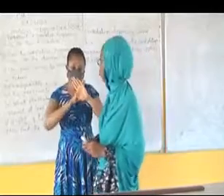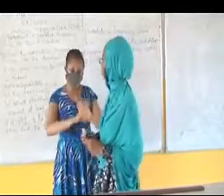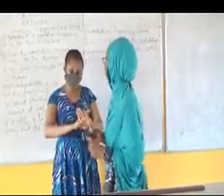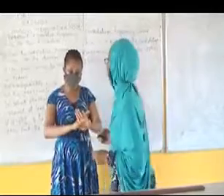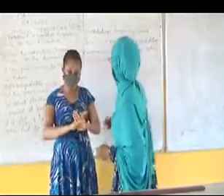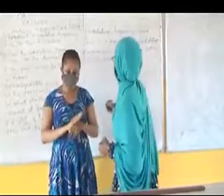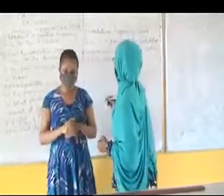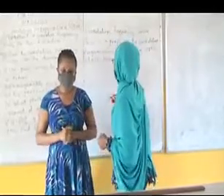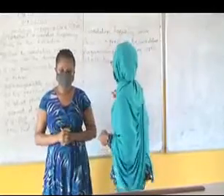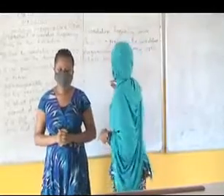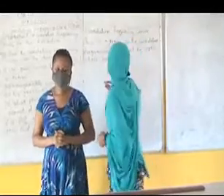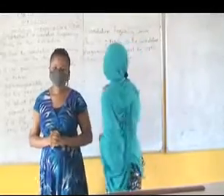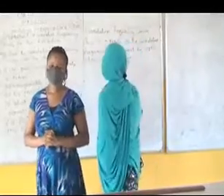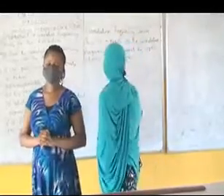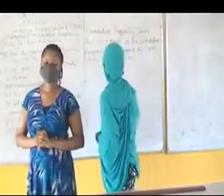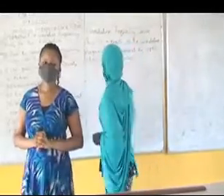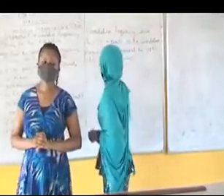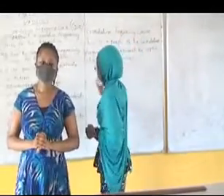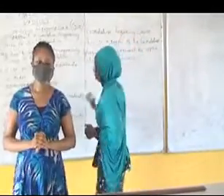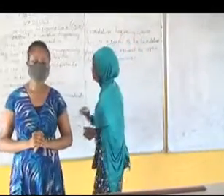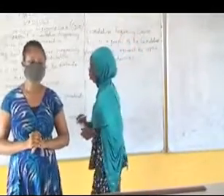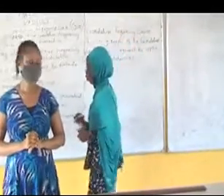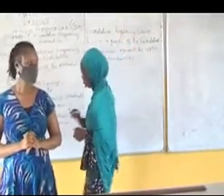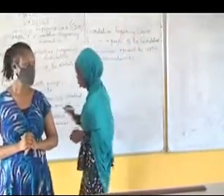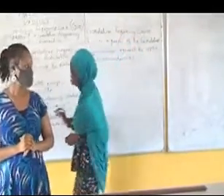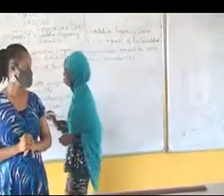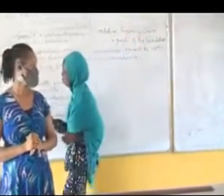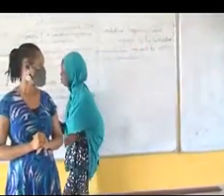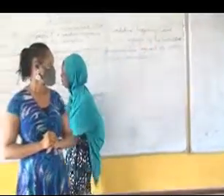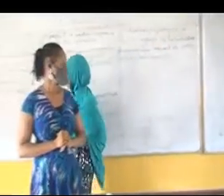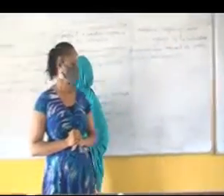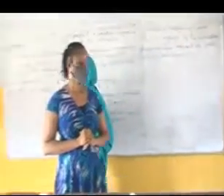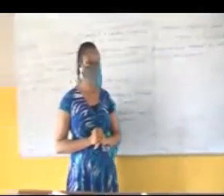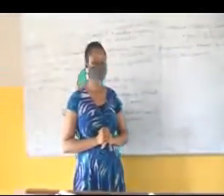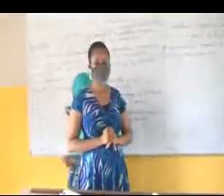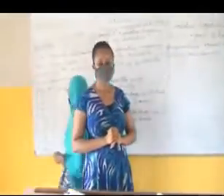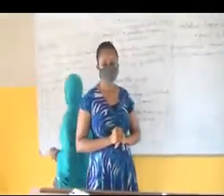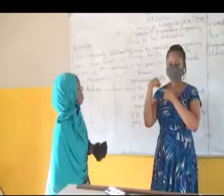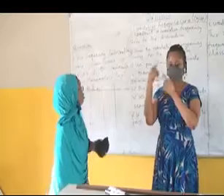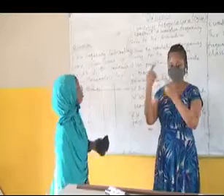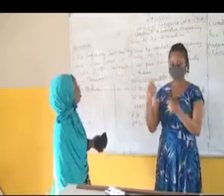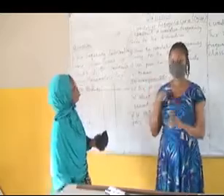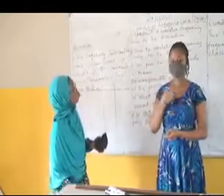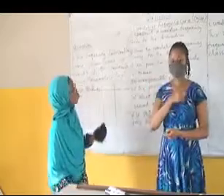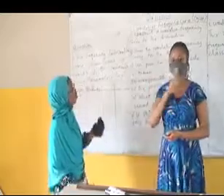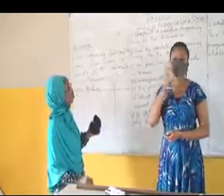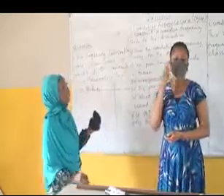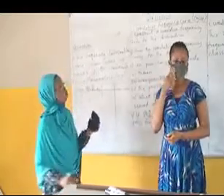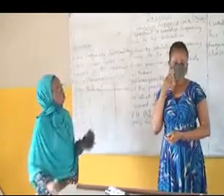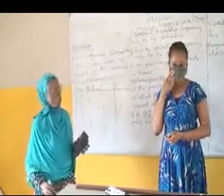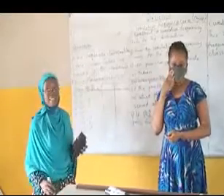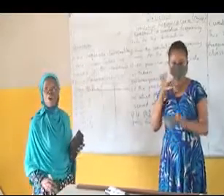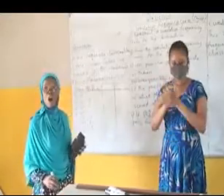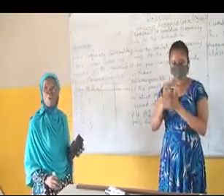to the table. I can copy it out again, or we just use what we have here. Since we are